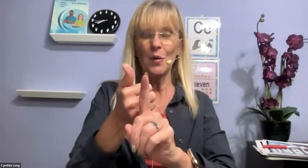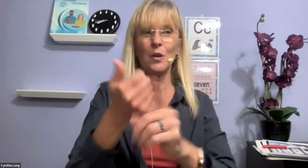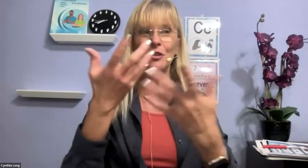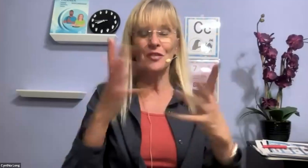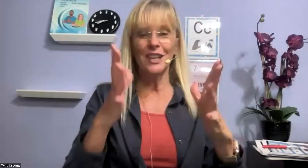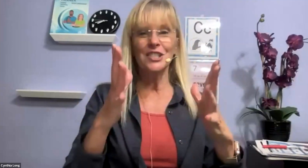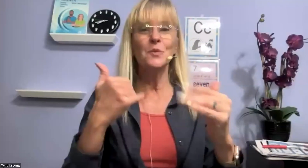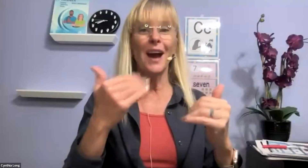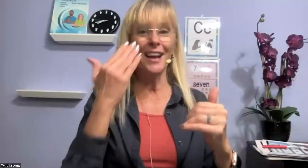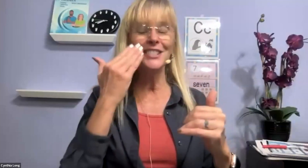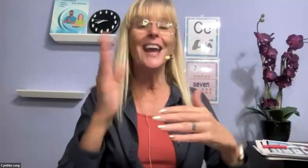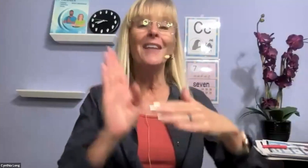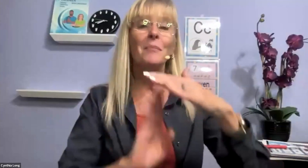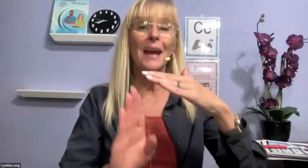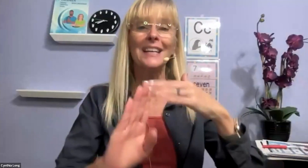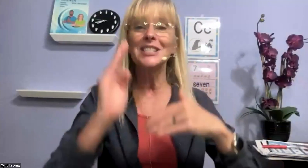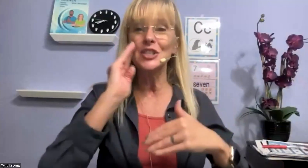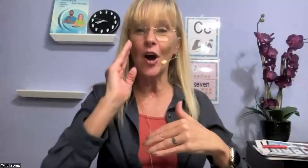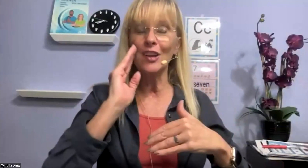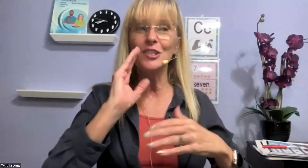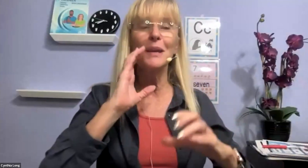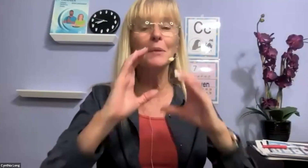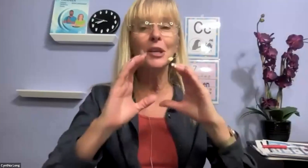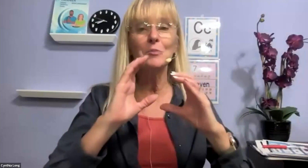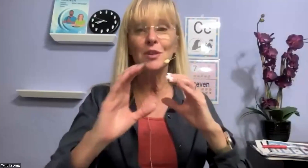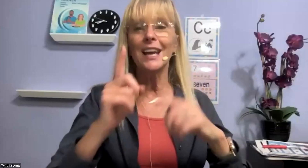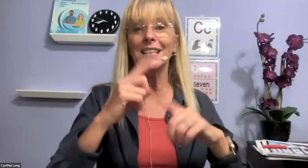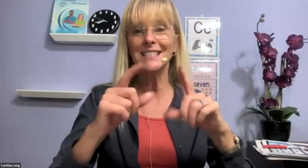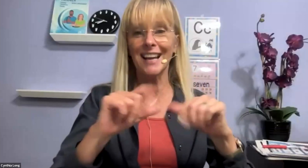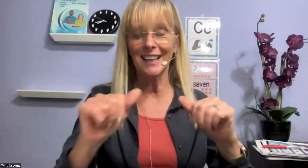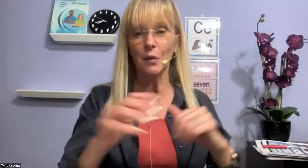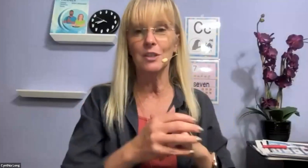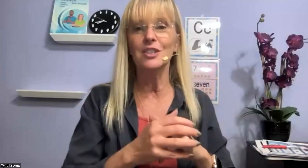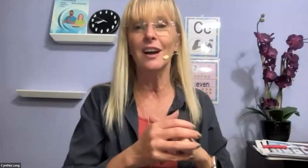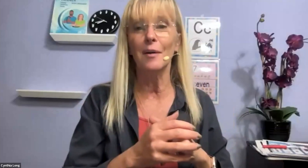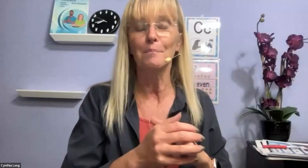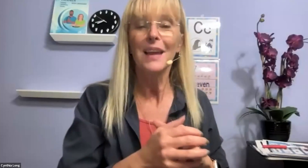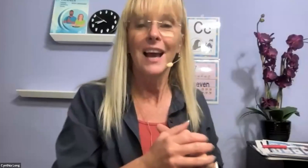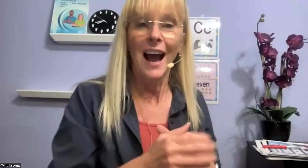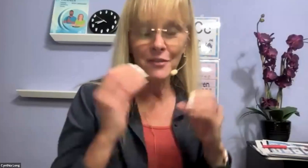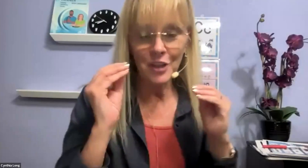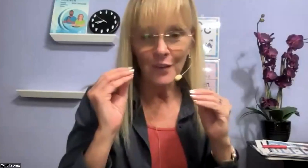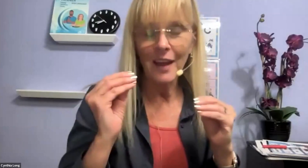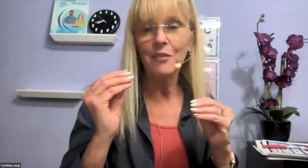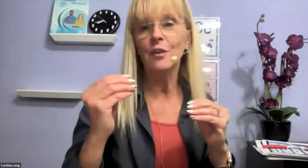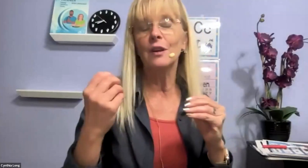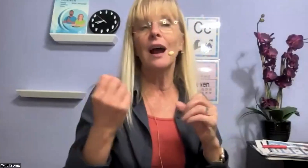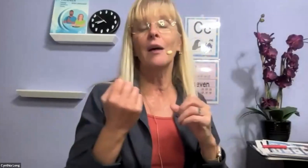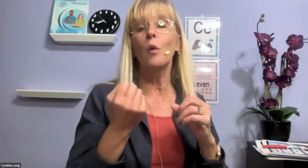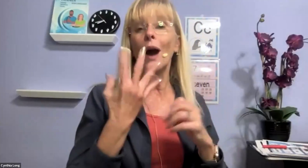When you finish, you will actually have a base knowledge and be able to communicate in sign language. I've taught that for quite a